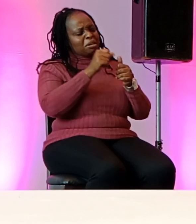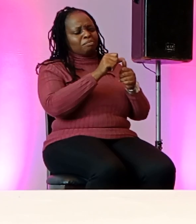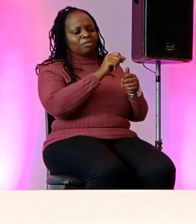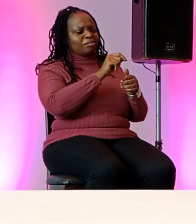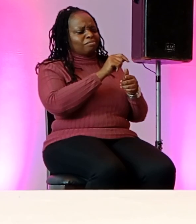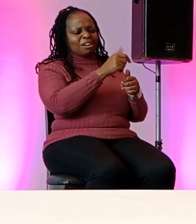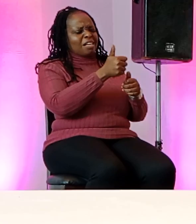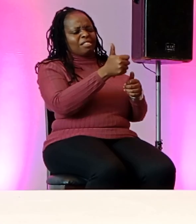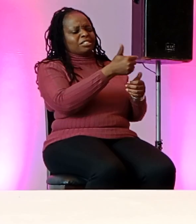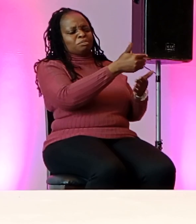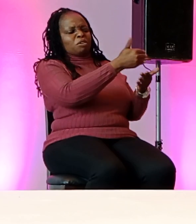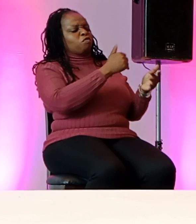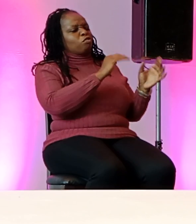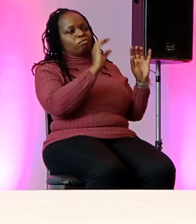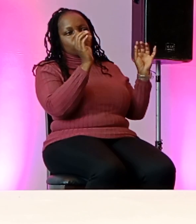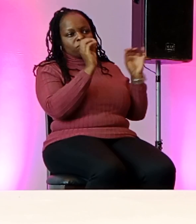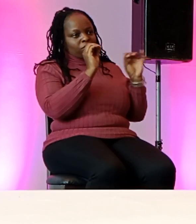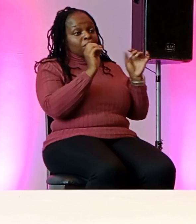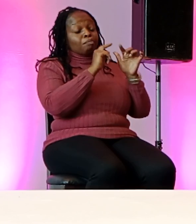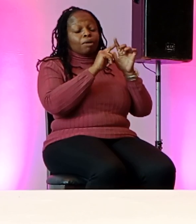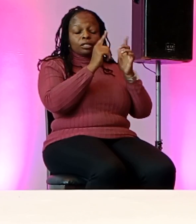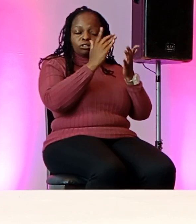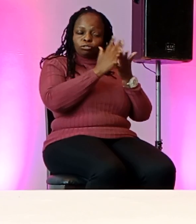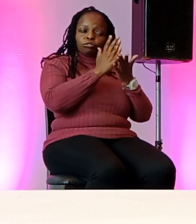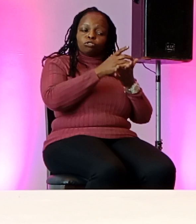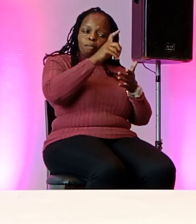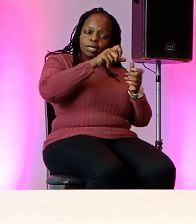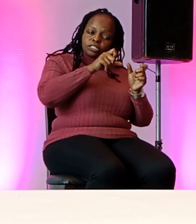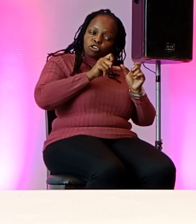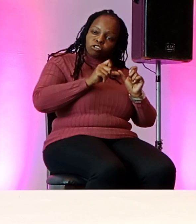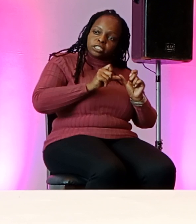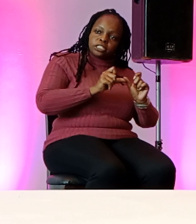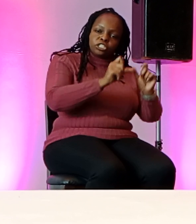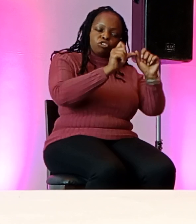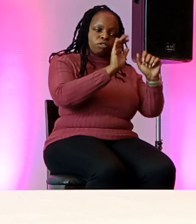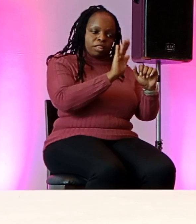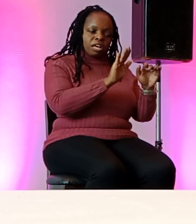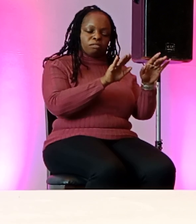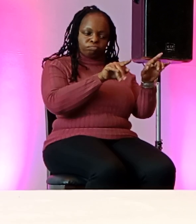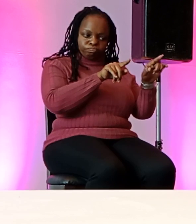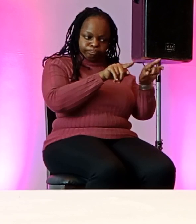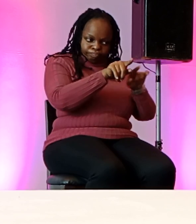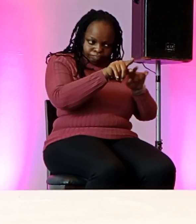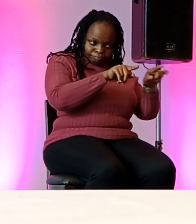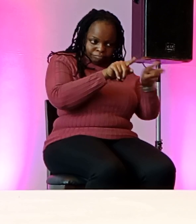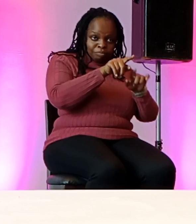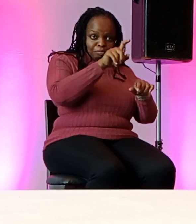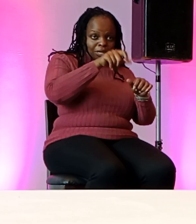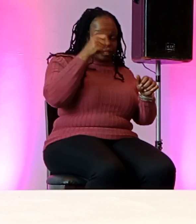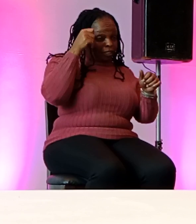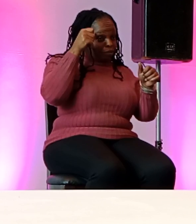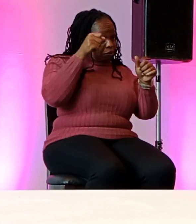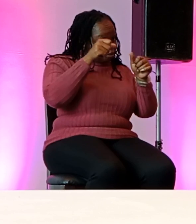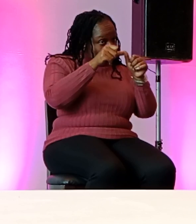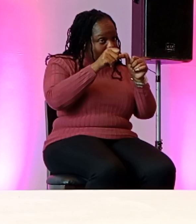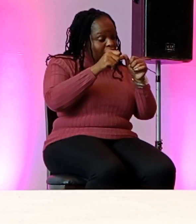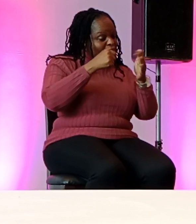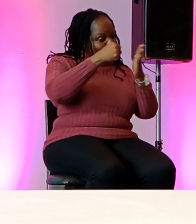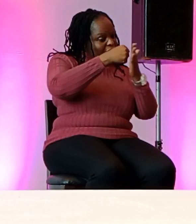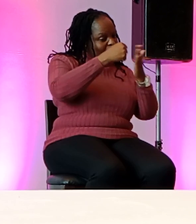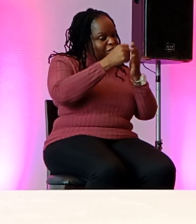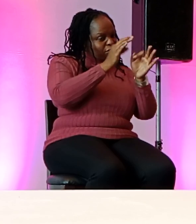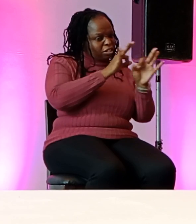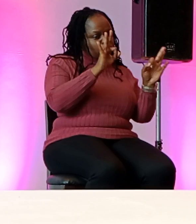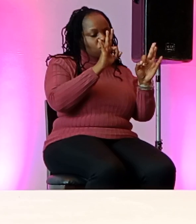We are here to continue their revolution. We are here to remind ourselves that the fight for freedom is never